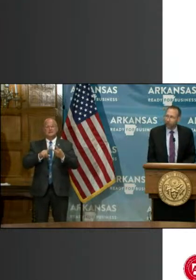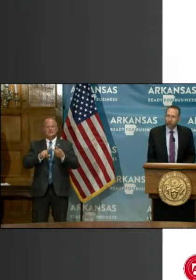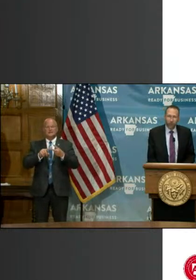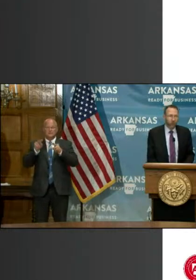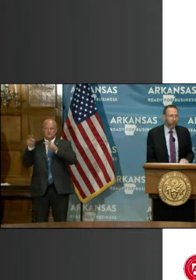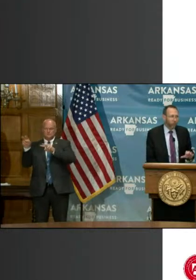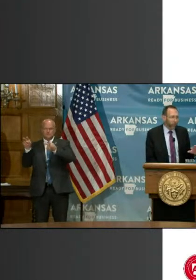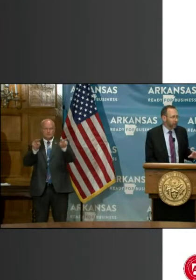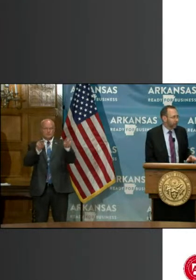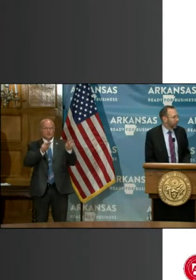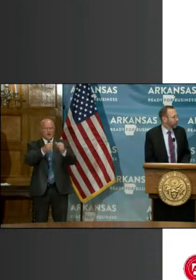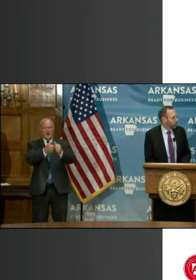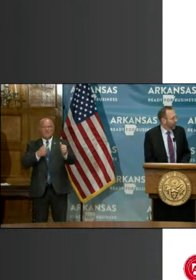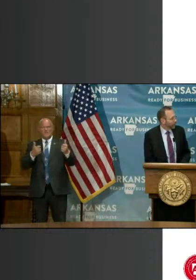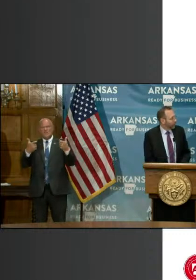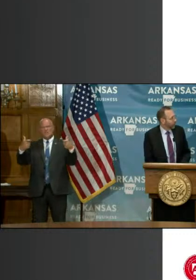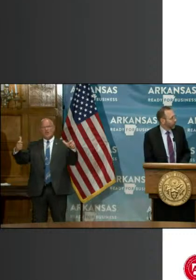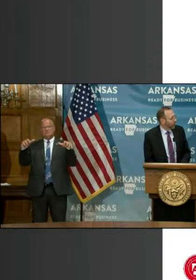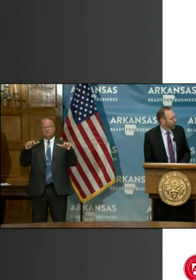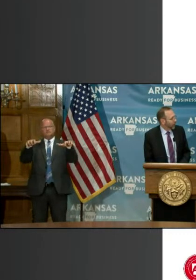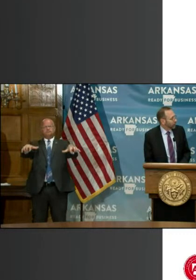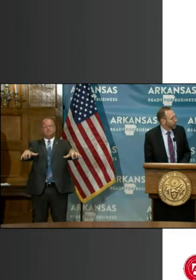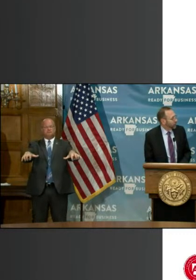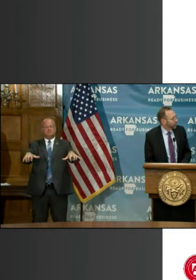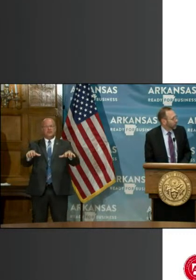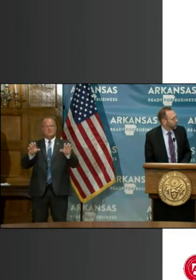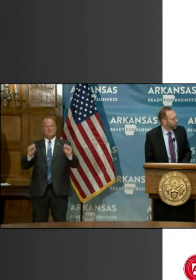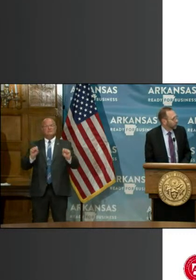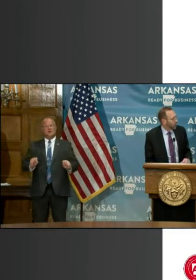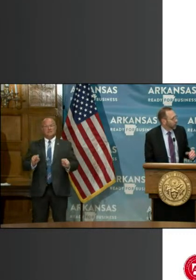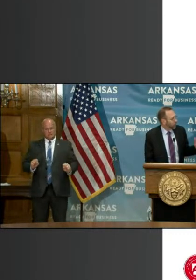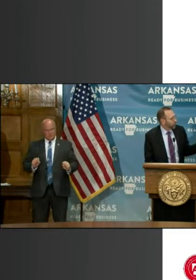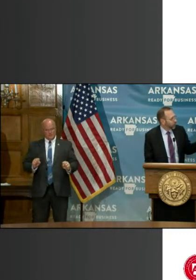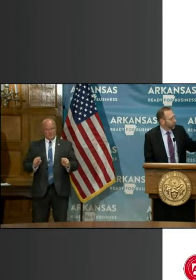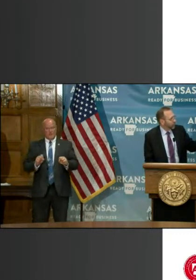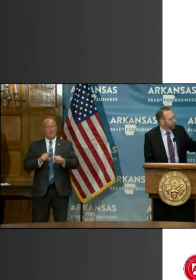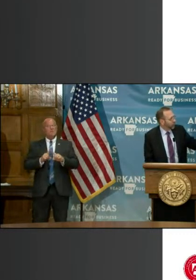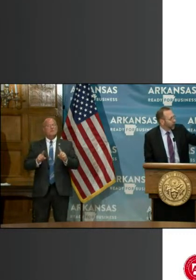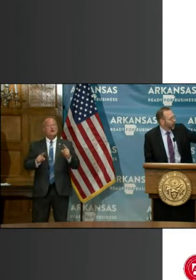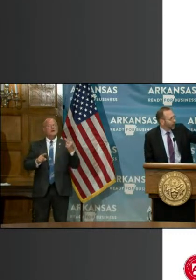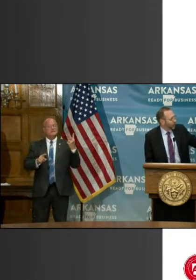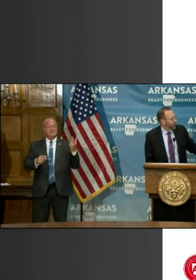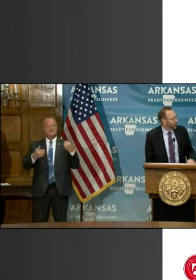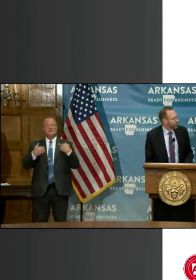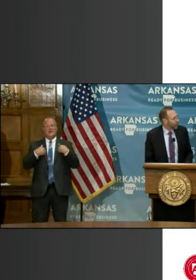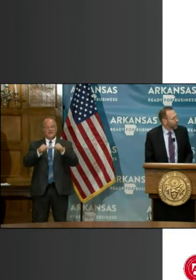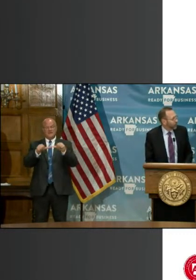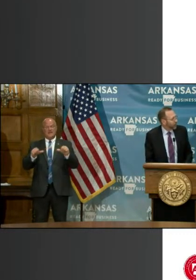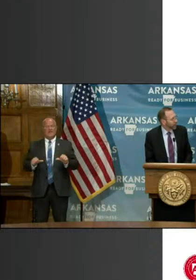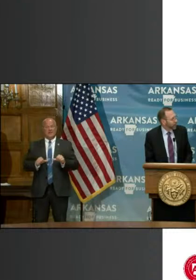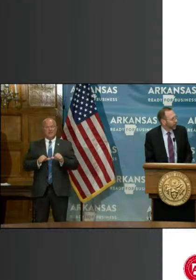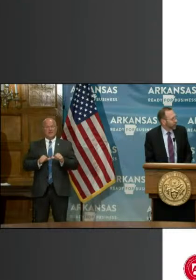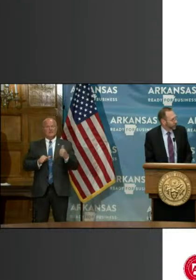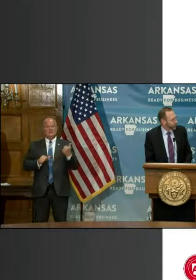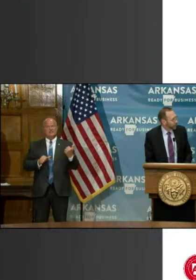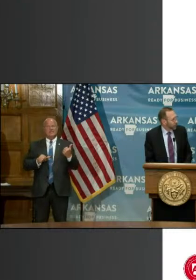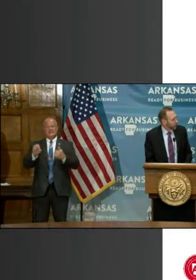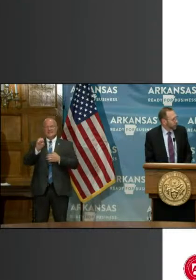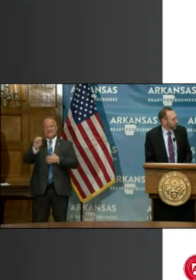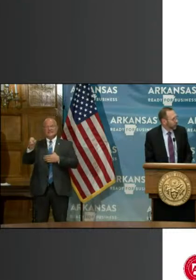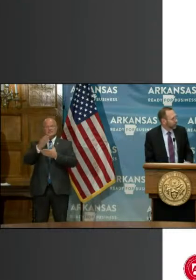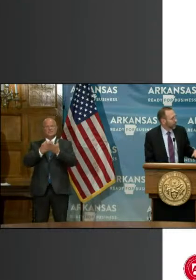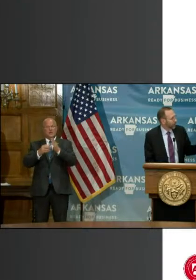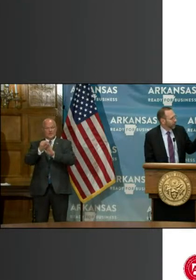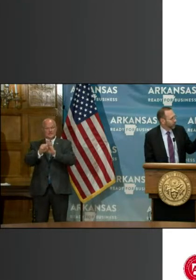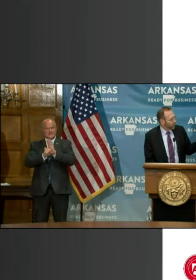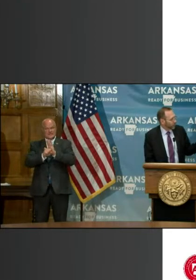look out for each other, avoid these large crowds as much as possible. But you can see we've got areas in the eastern part